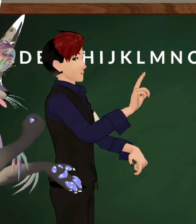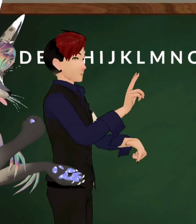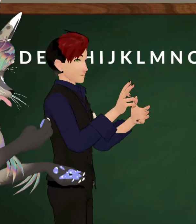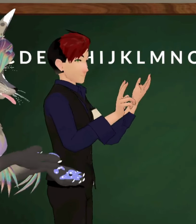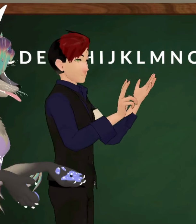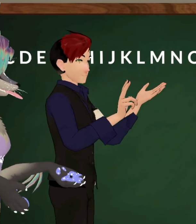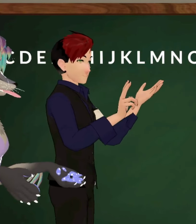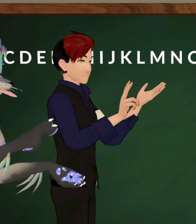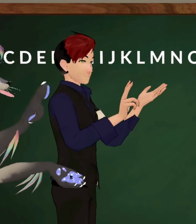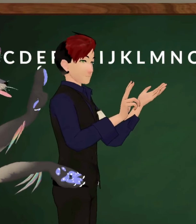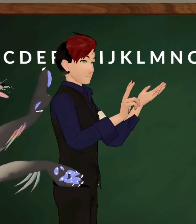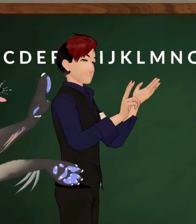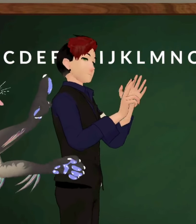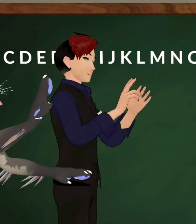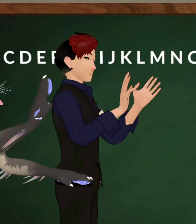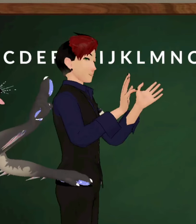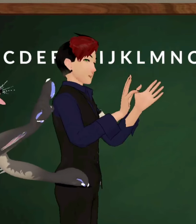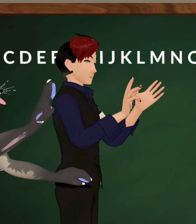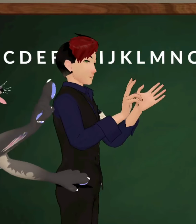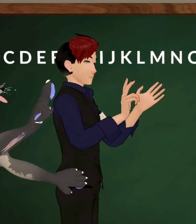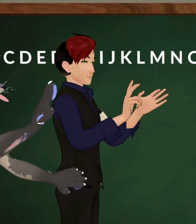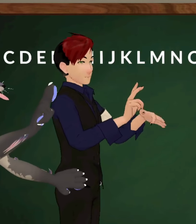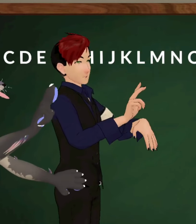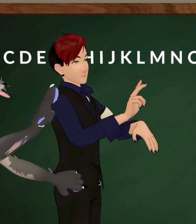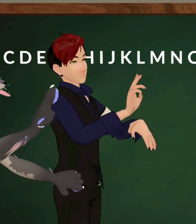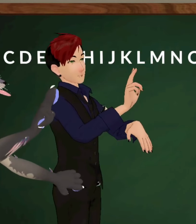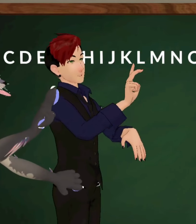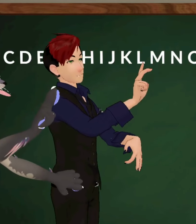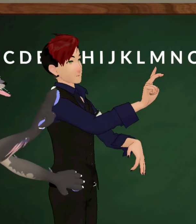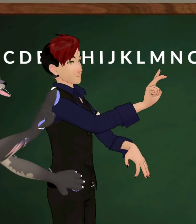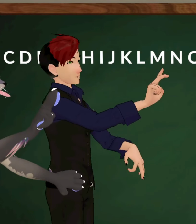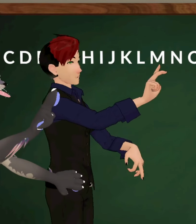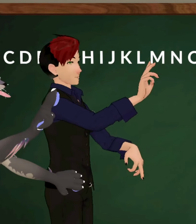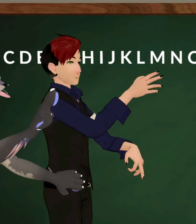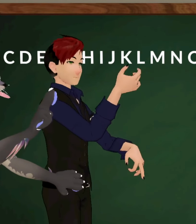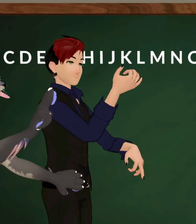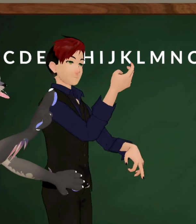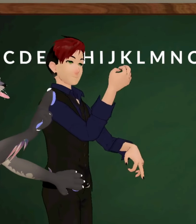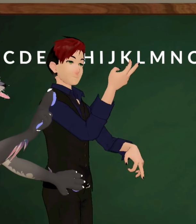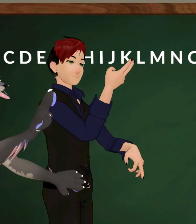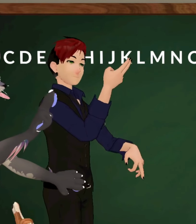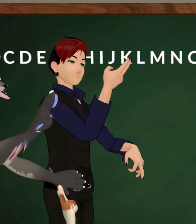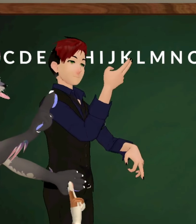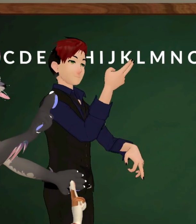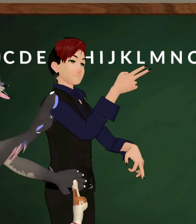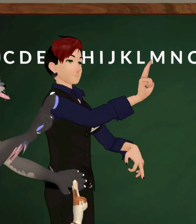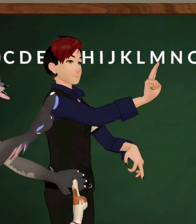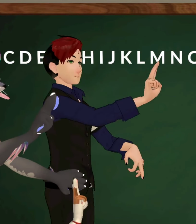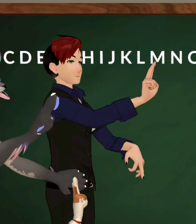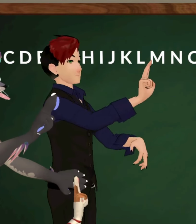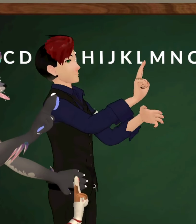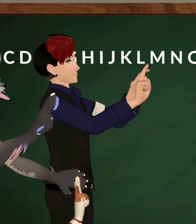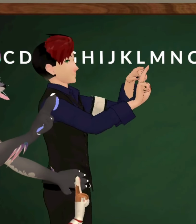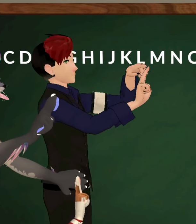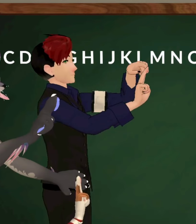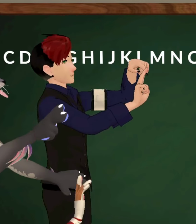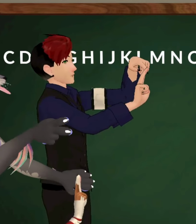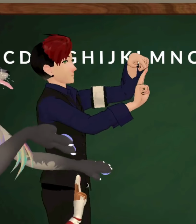both, in real life, they're very easily distinguished. You have, okay. So you have